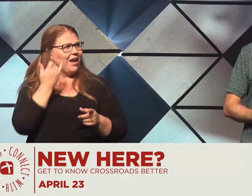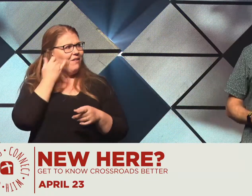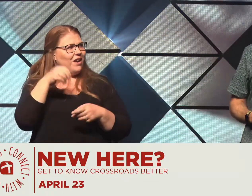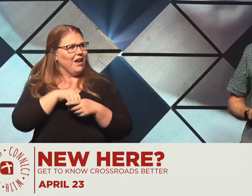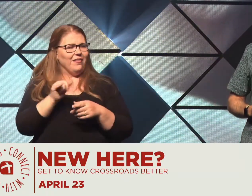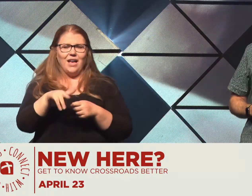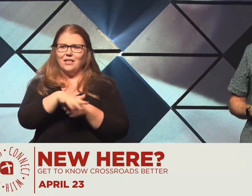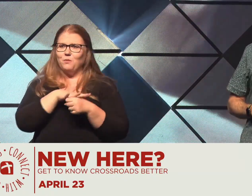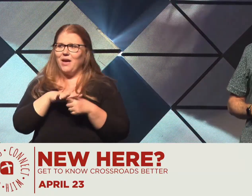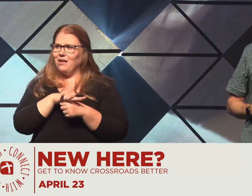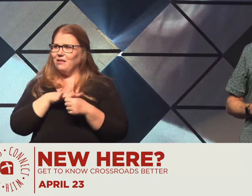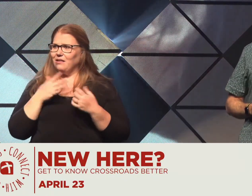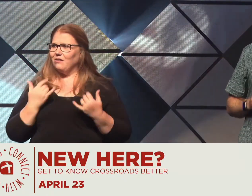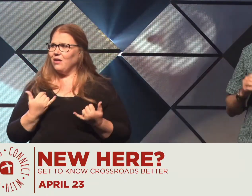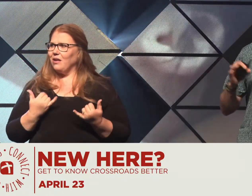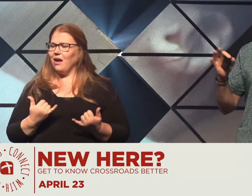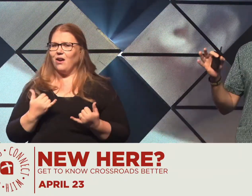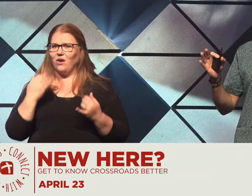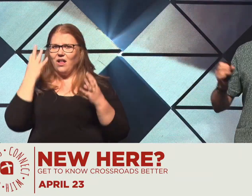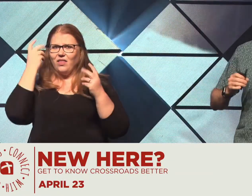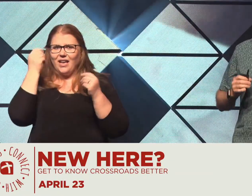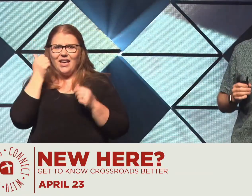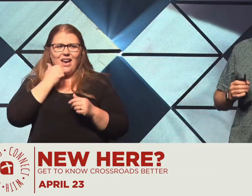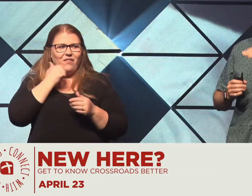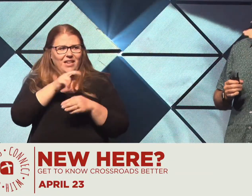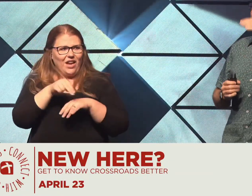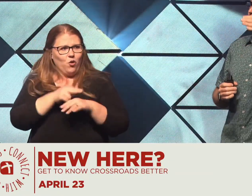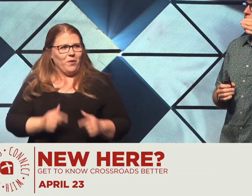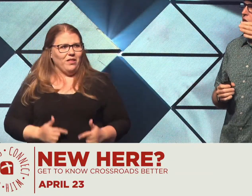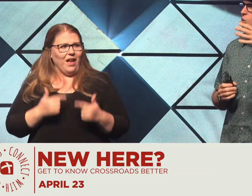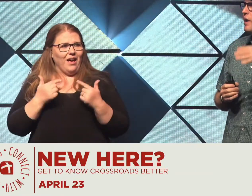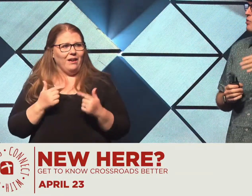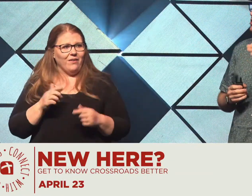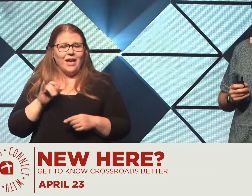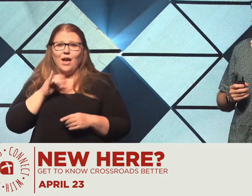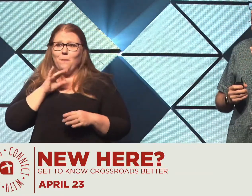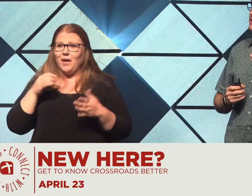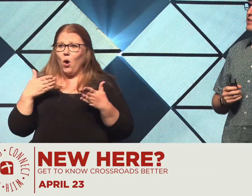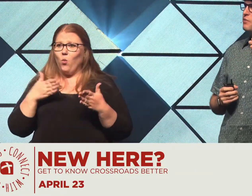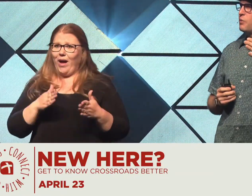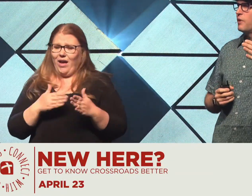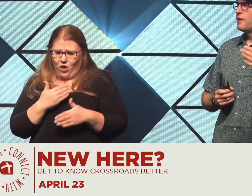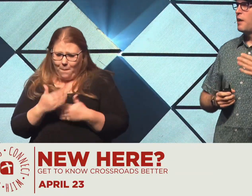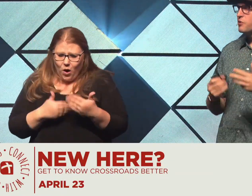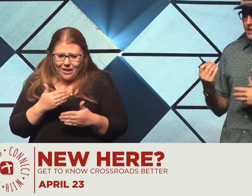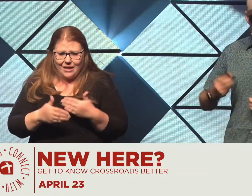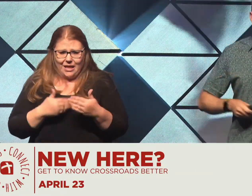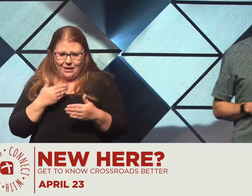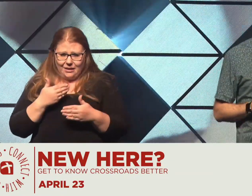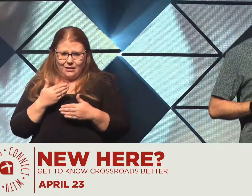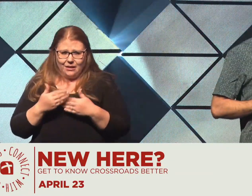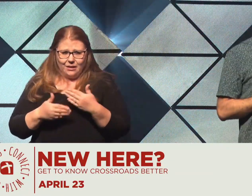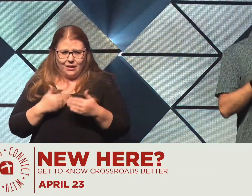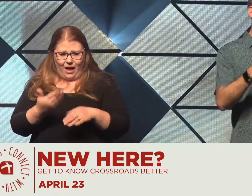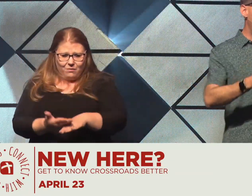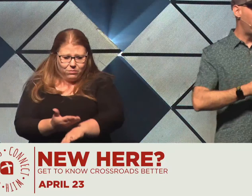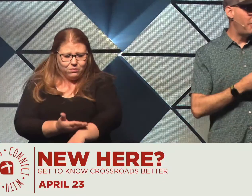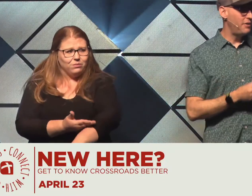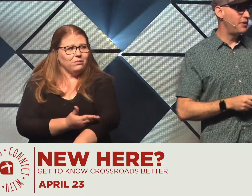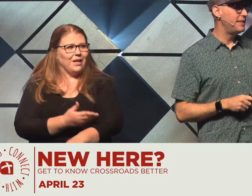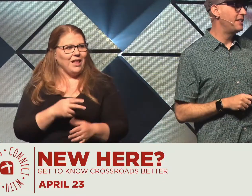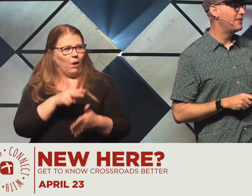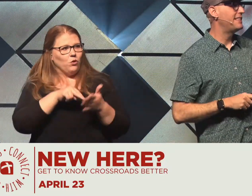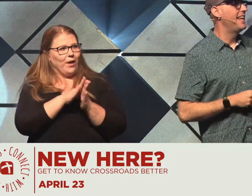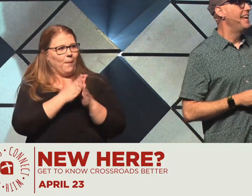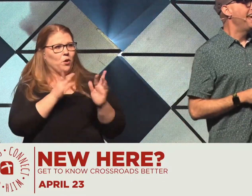space, thinking your everyday normal, this could be a way in which you could process forward. I was reading a book to kind of help get